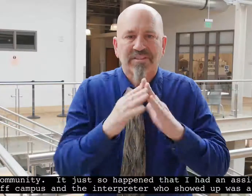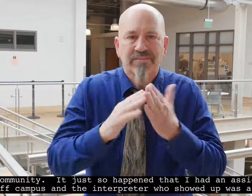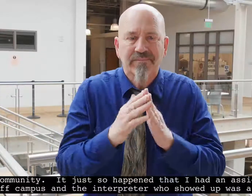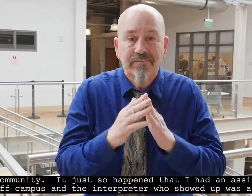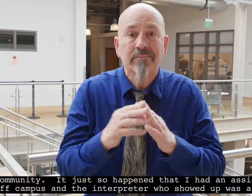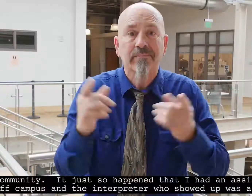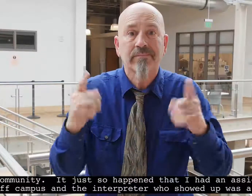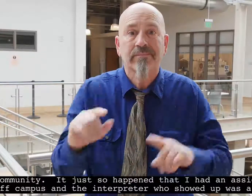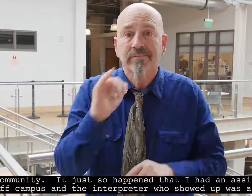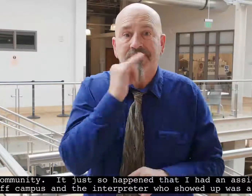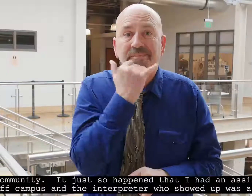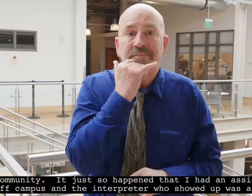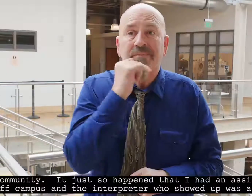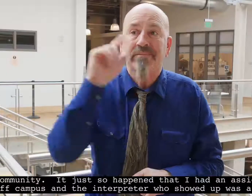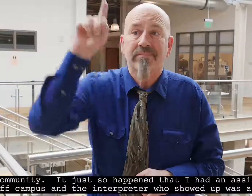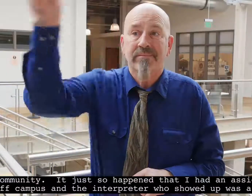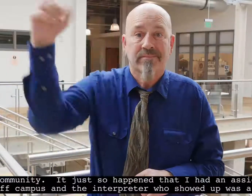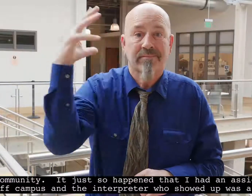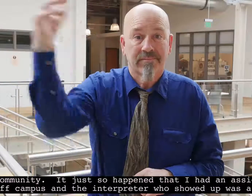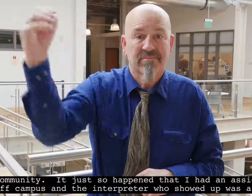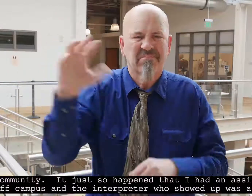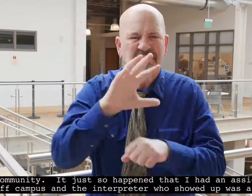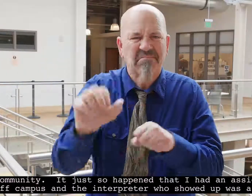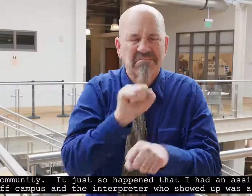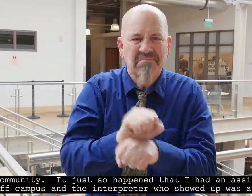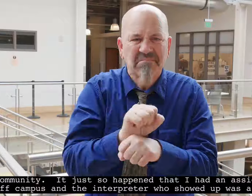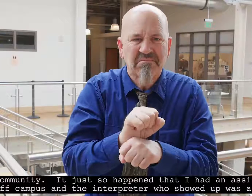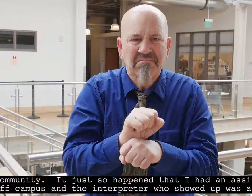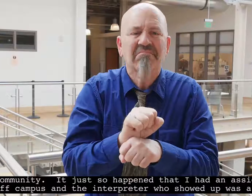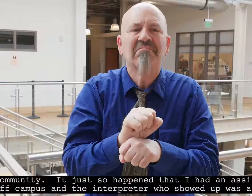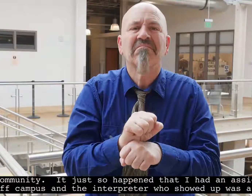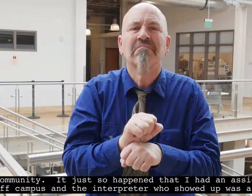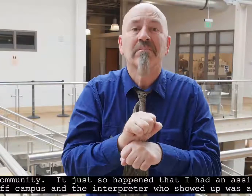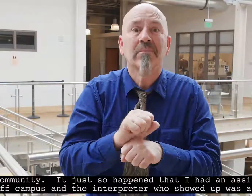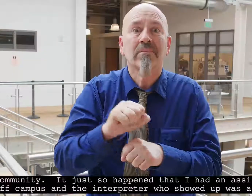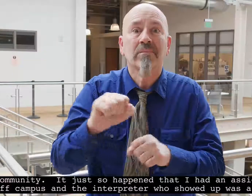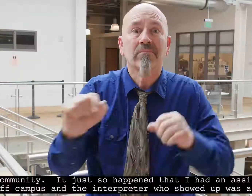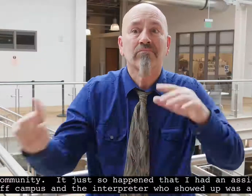happened that I had an assignment off campus, and the interpreter who showed up was a former student,